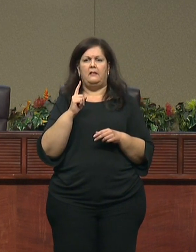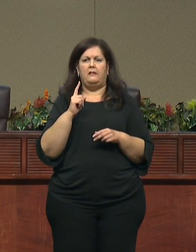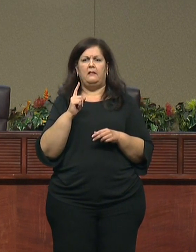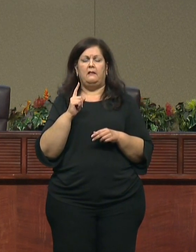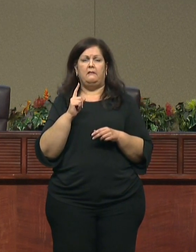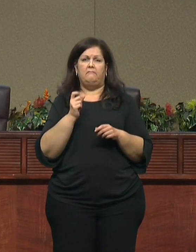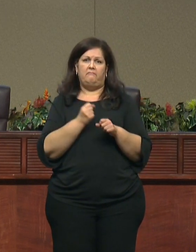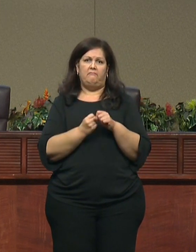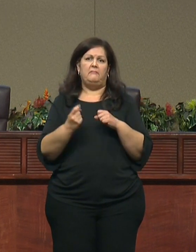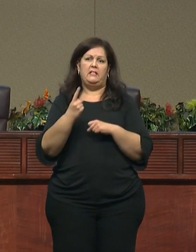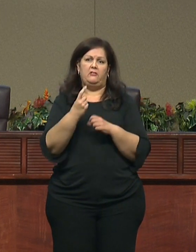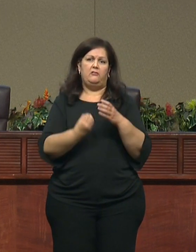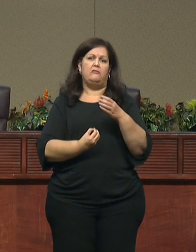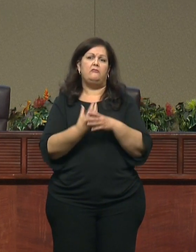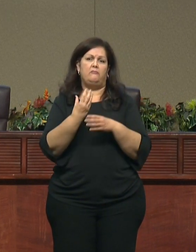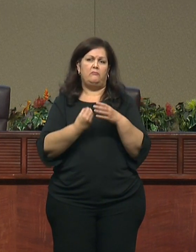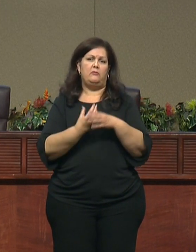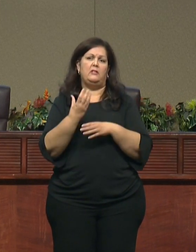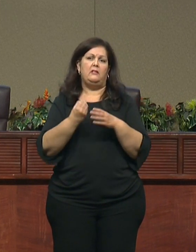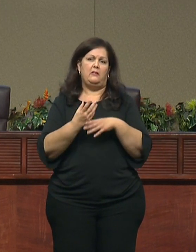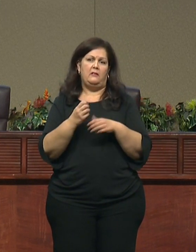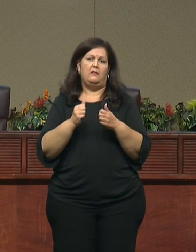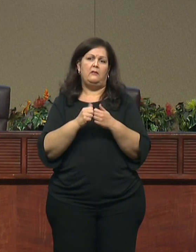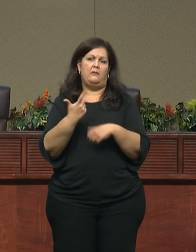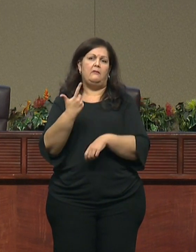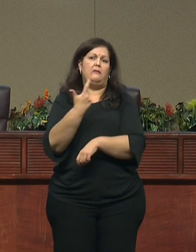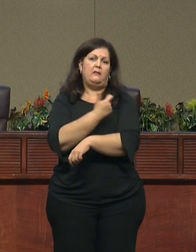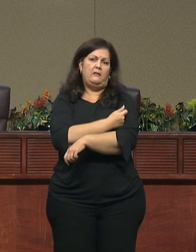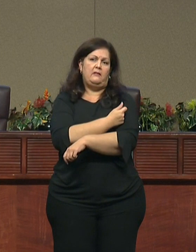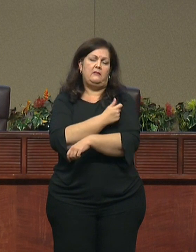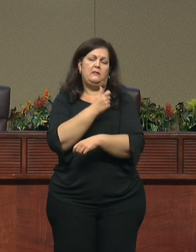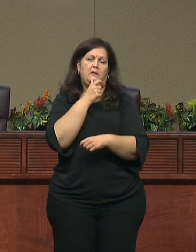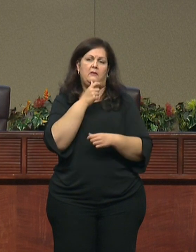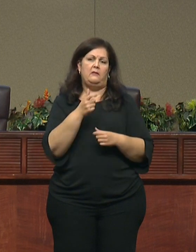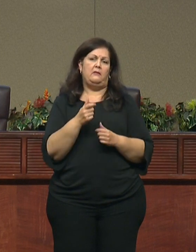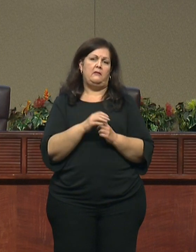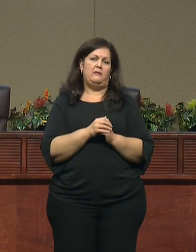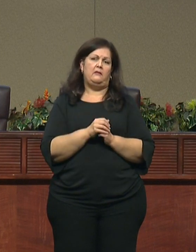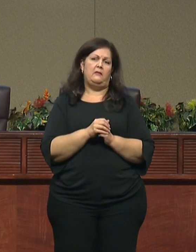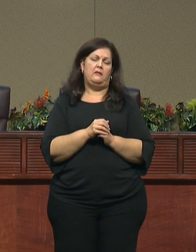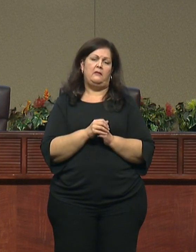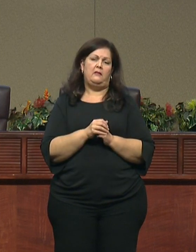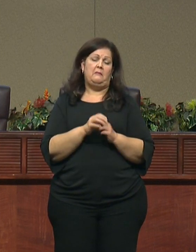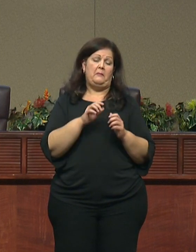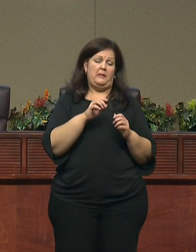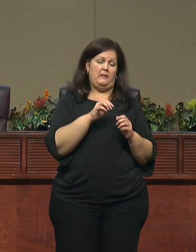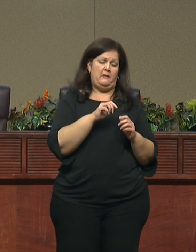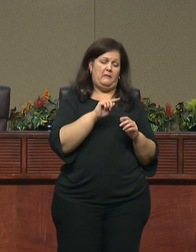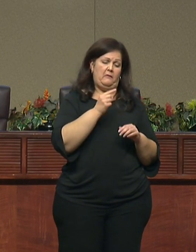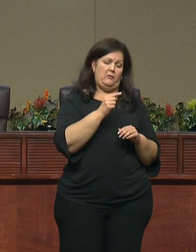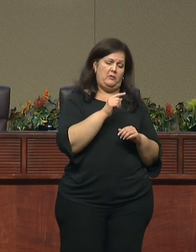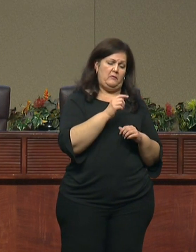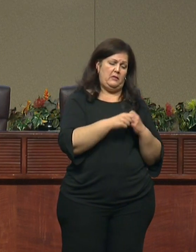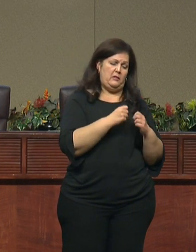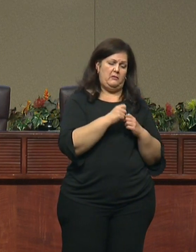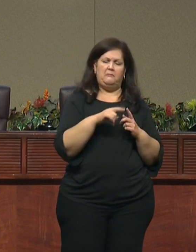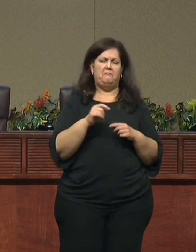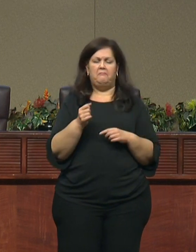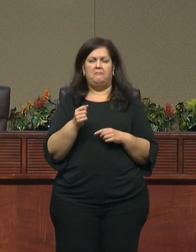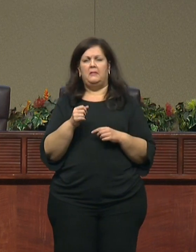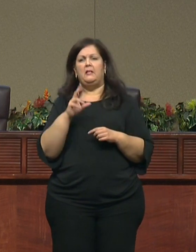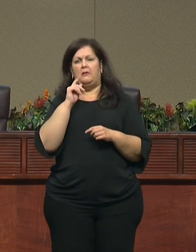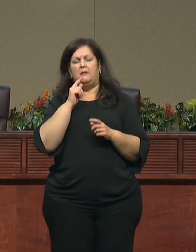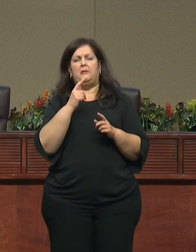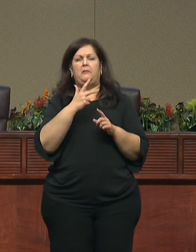vaccine in place by the beginning of the year or the end of the year. It will take us a few 4 months, 3